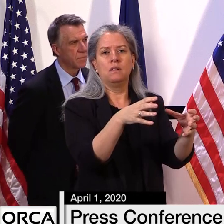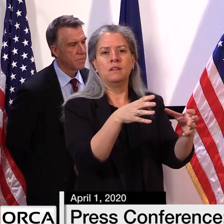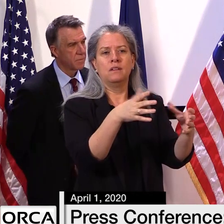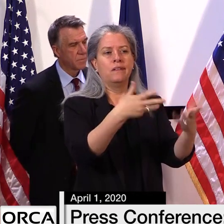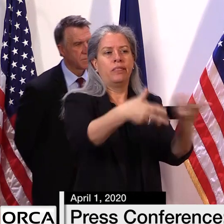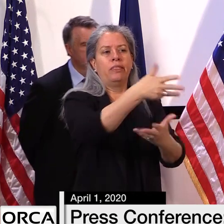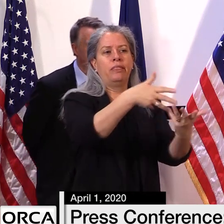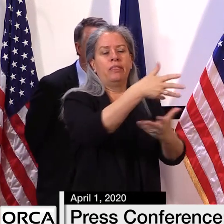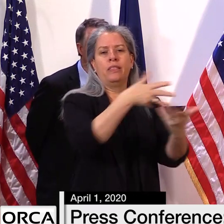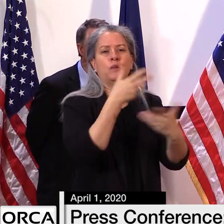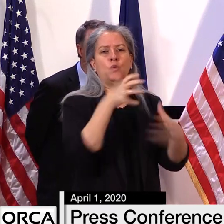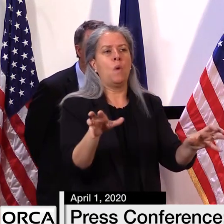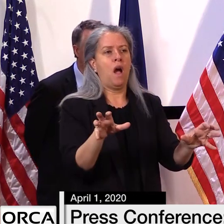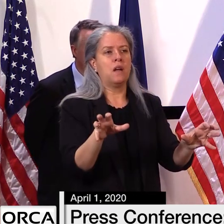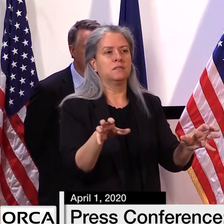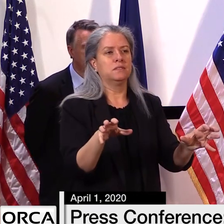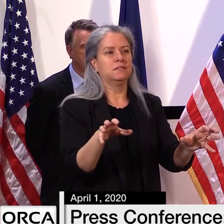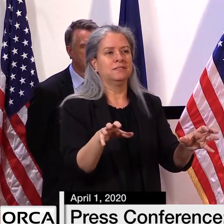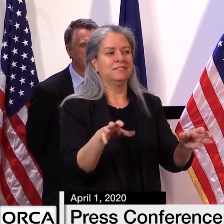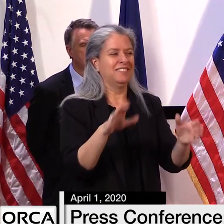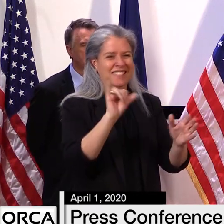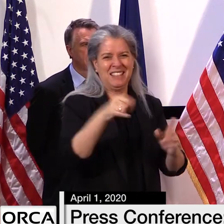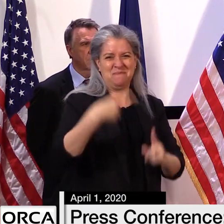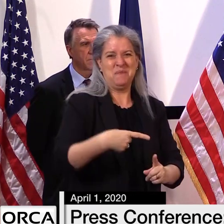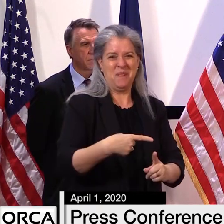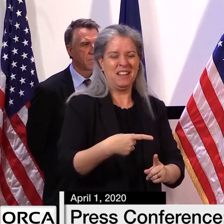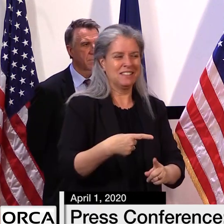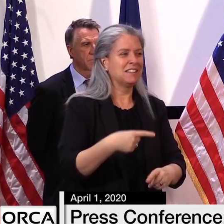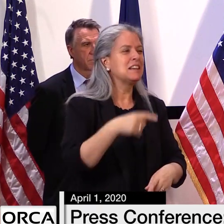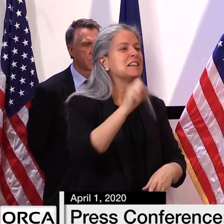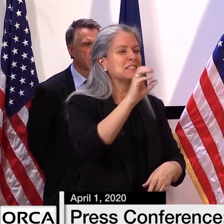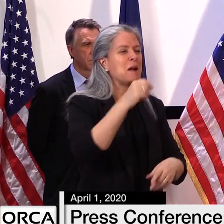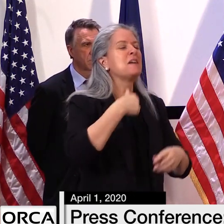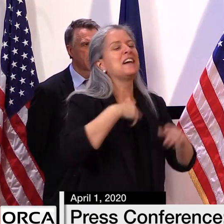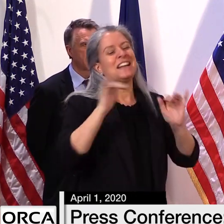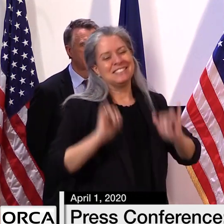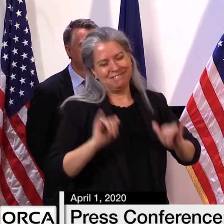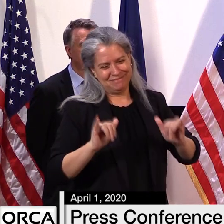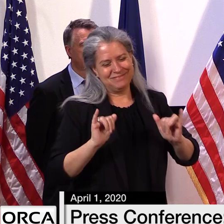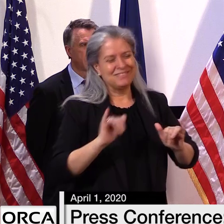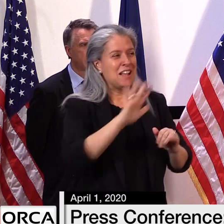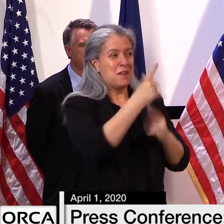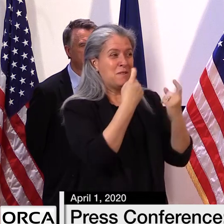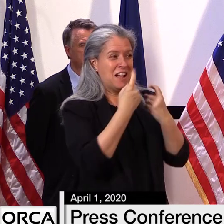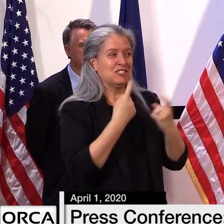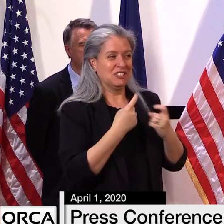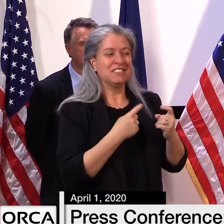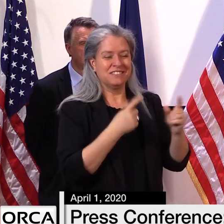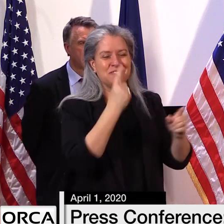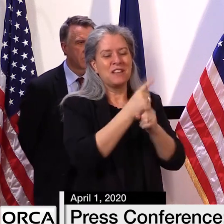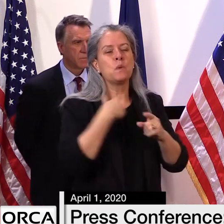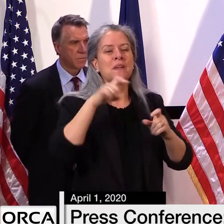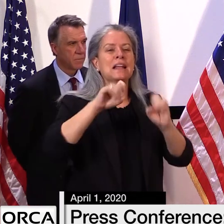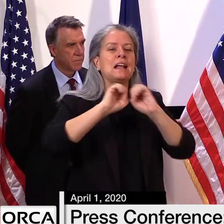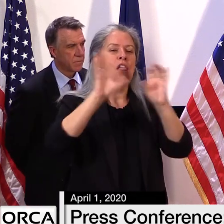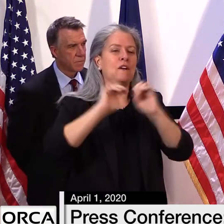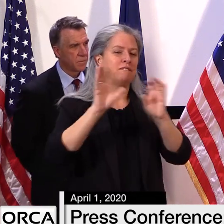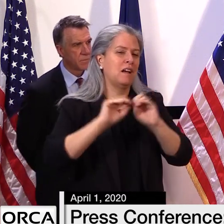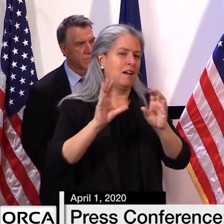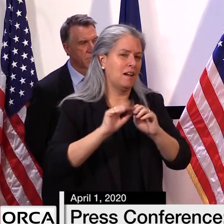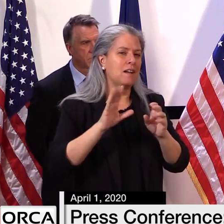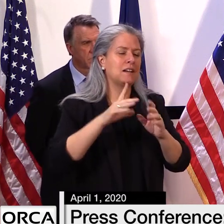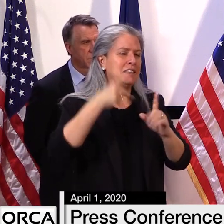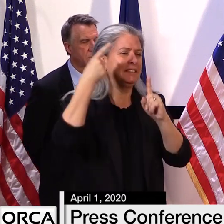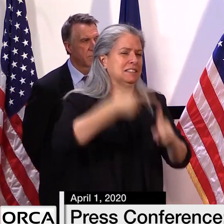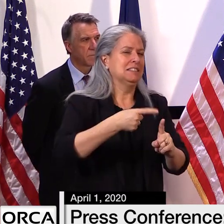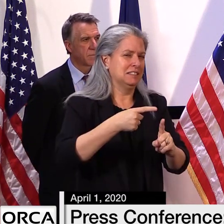So the inquiries that we were receiving indicated to us that we needed to put out more guidance. It's not new guidance, but remind folks of what